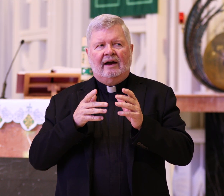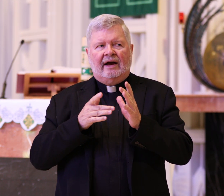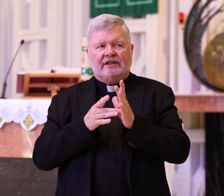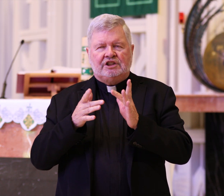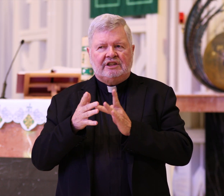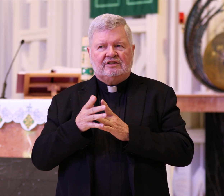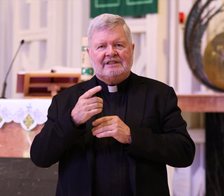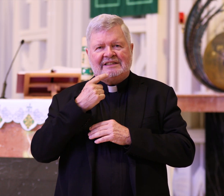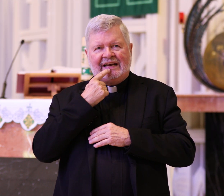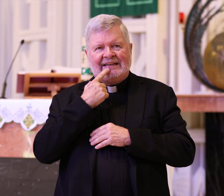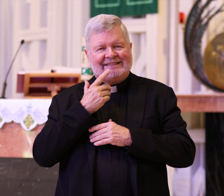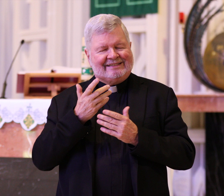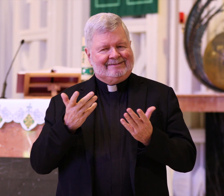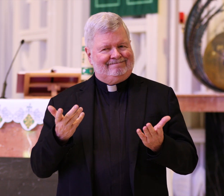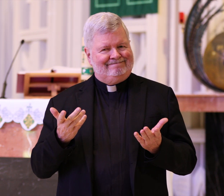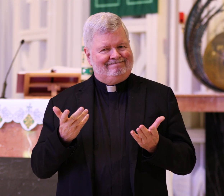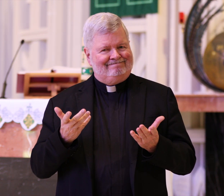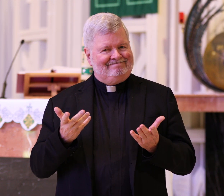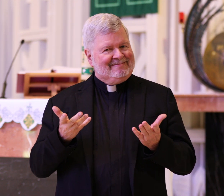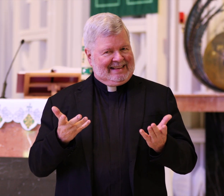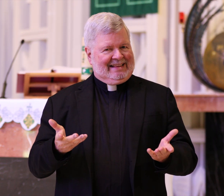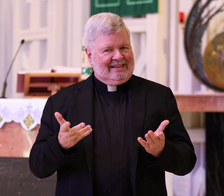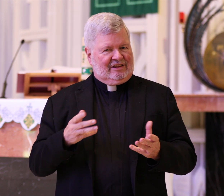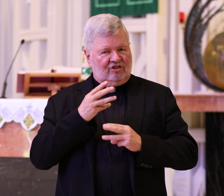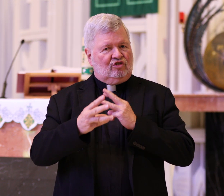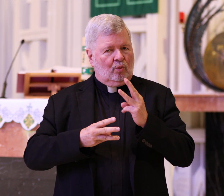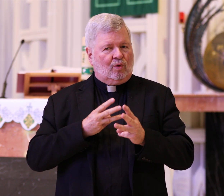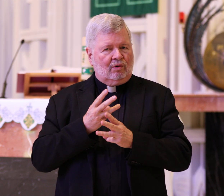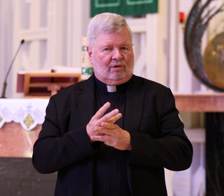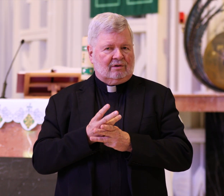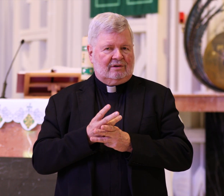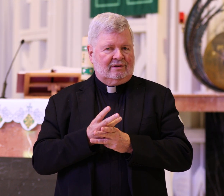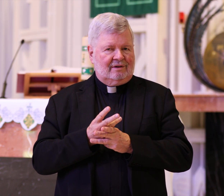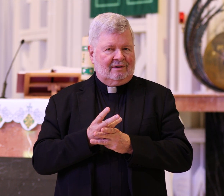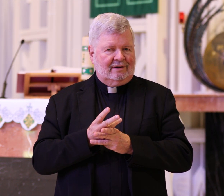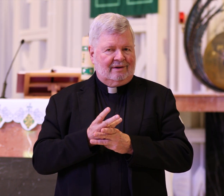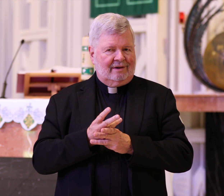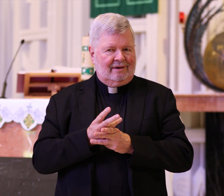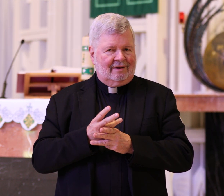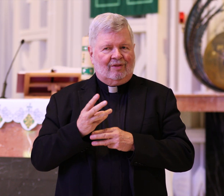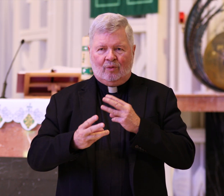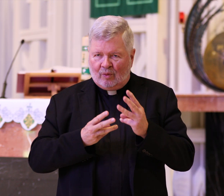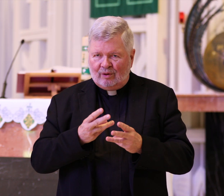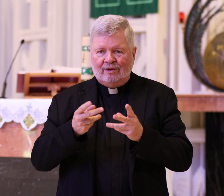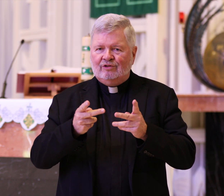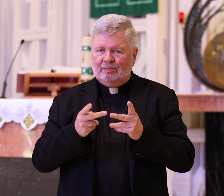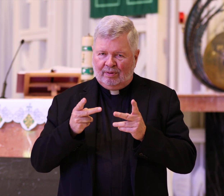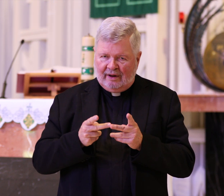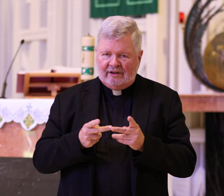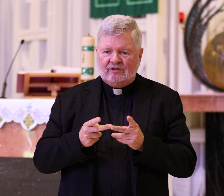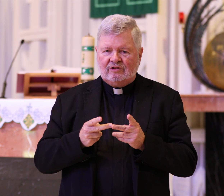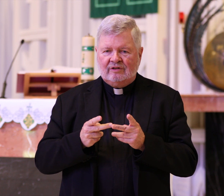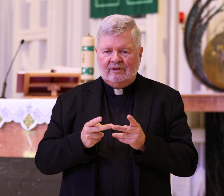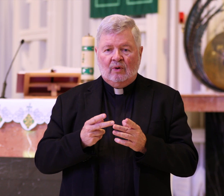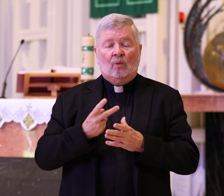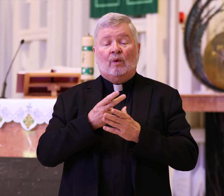And Jesus says, this is the world. The world is a place where